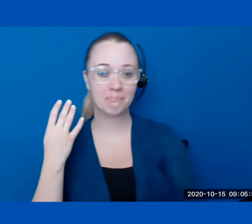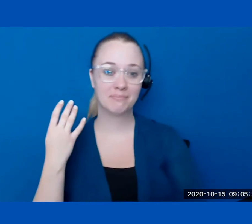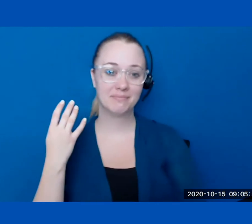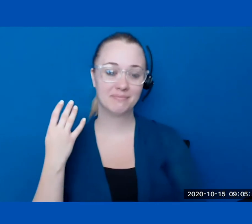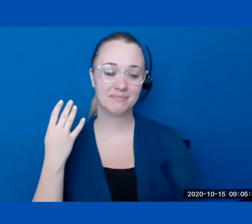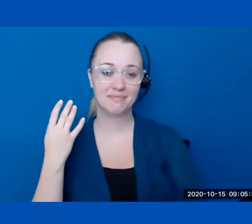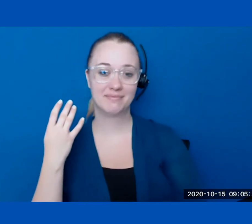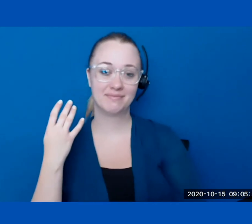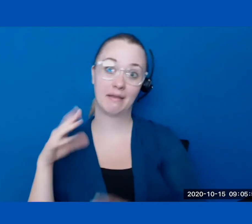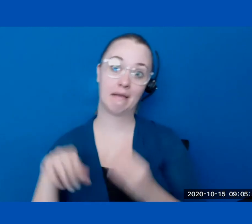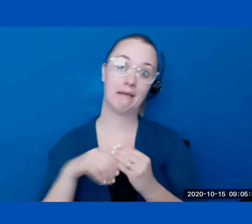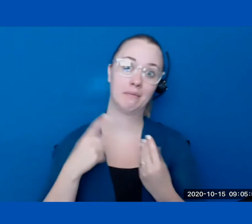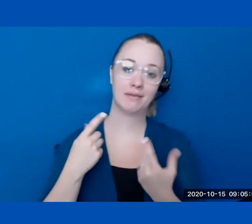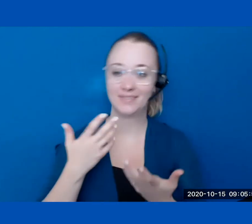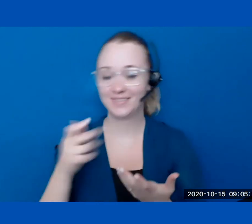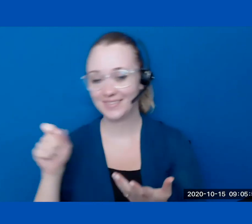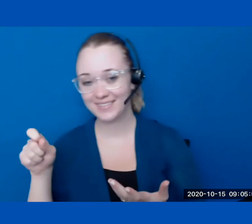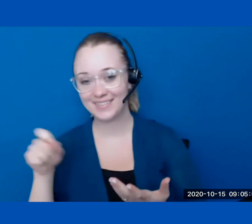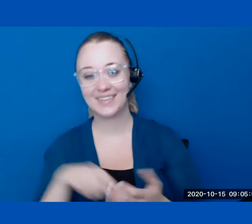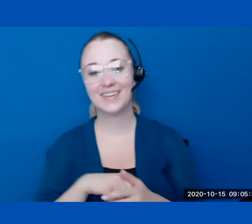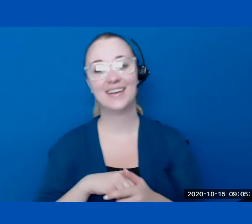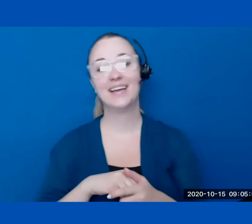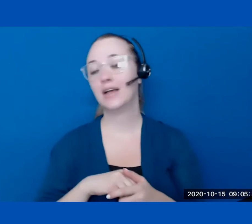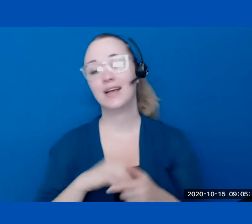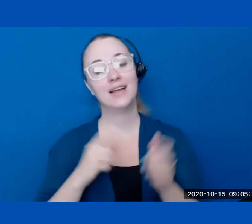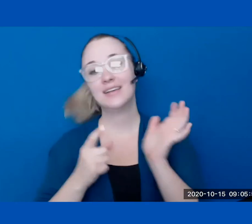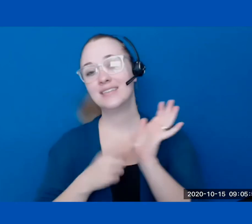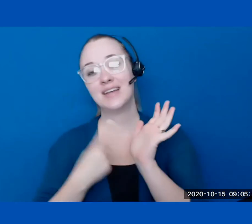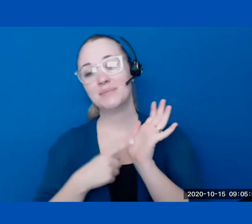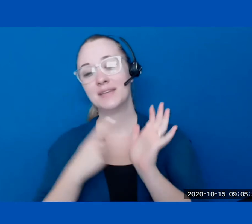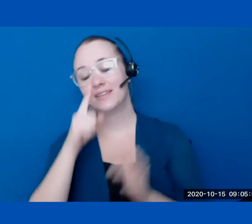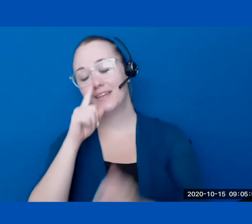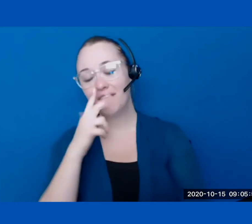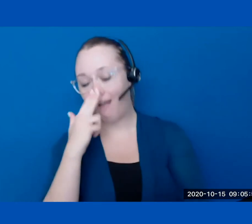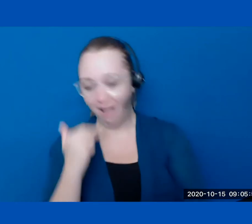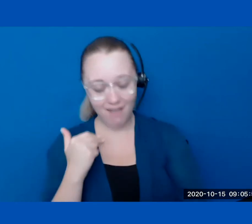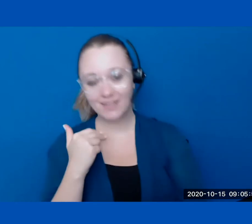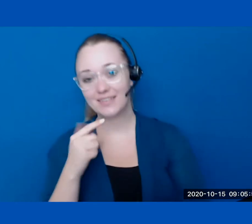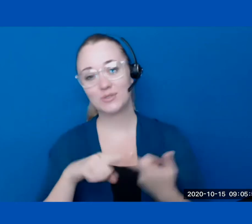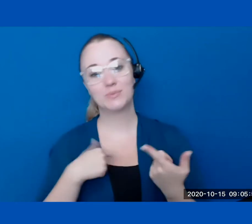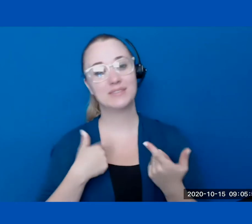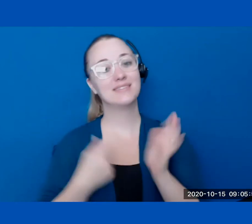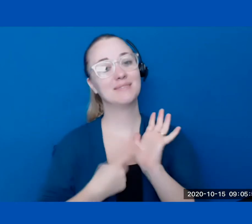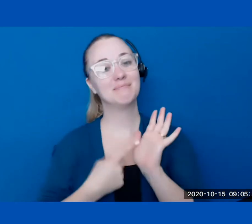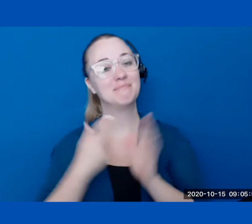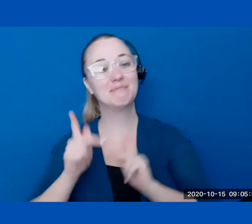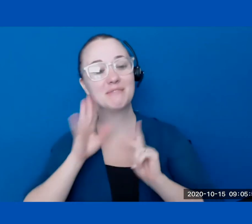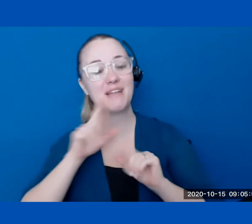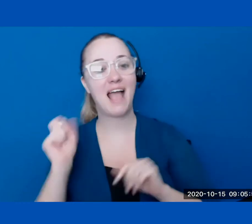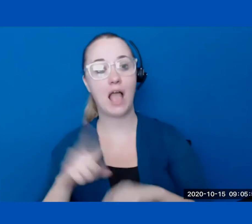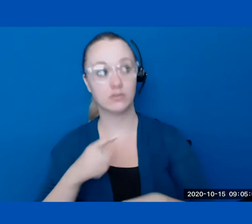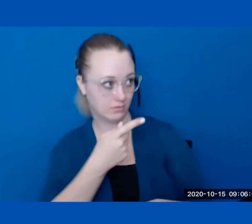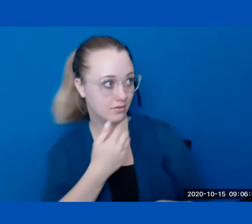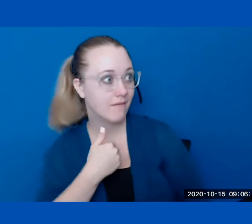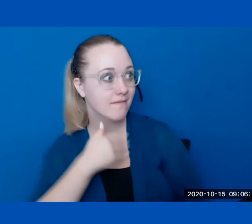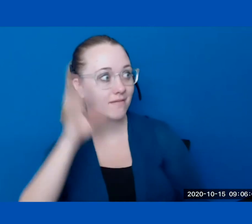yeah, I sometimes it's just hilarious to me how sometimes people will ask if there's this other